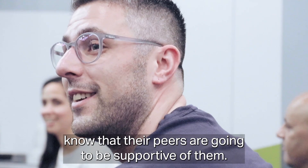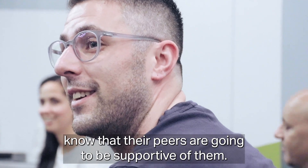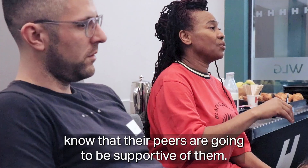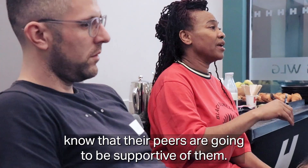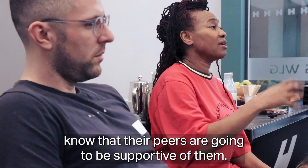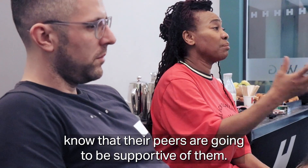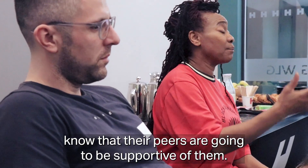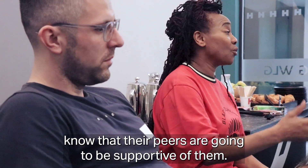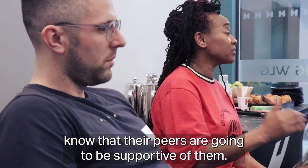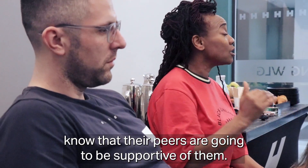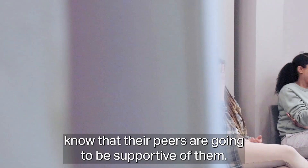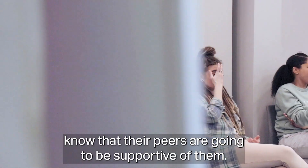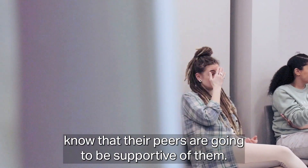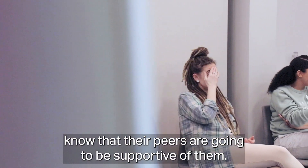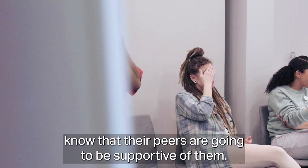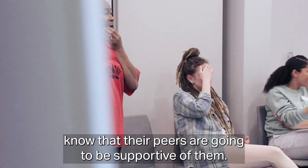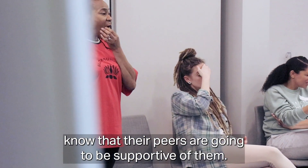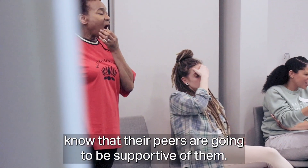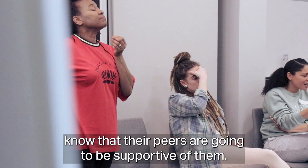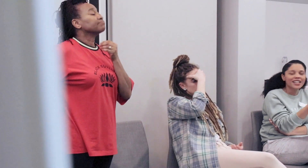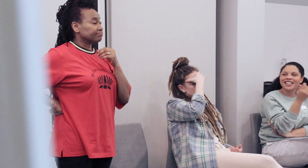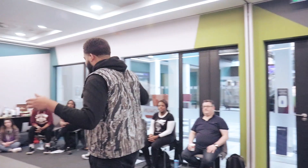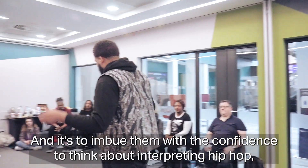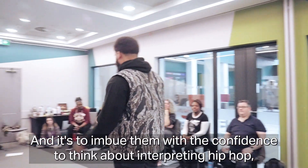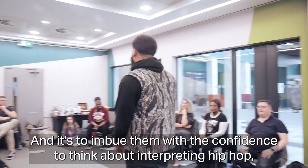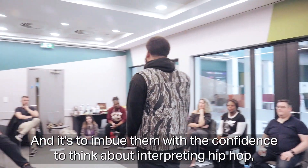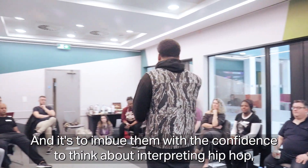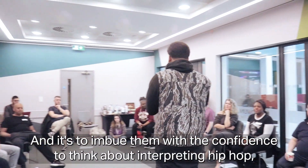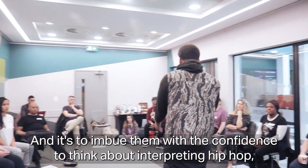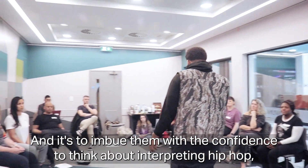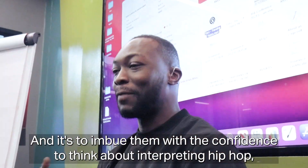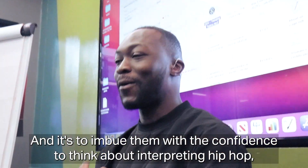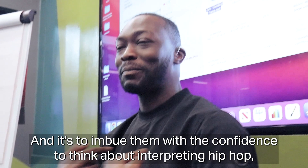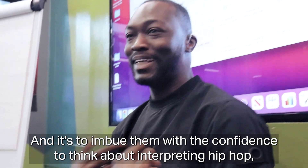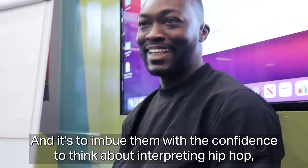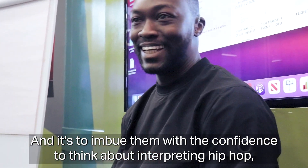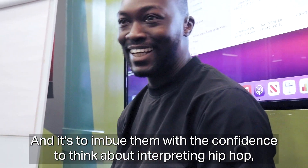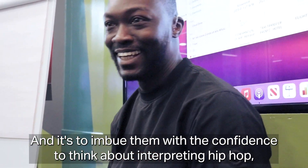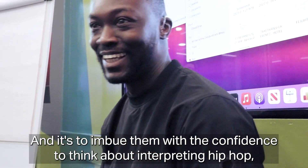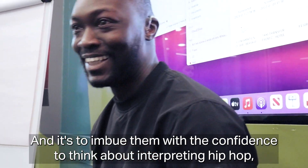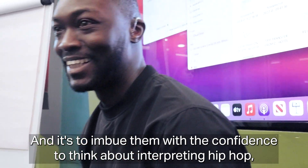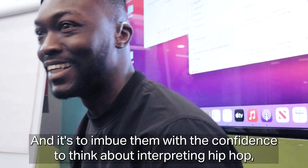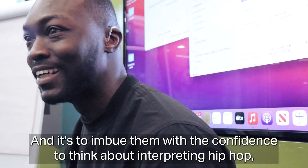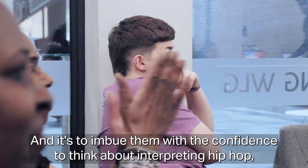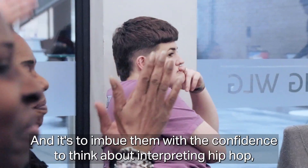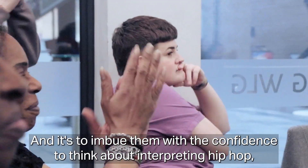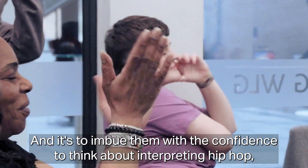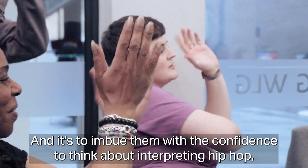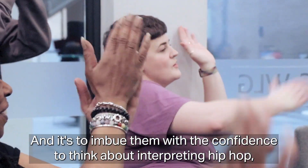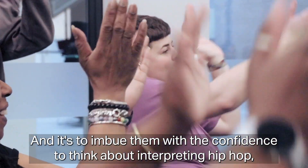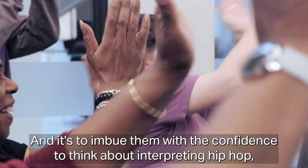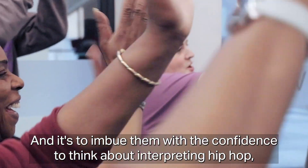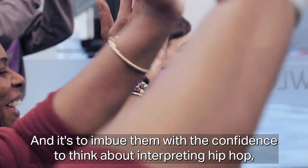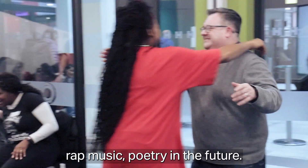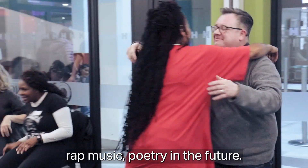know that their peers are going to be supportive of them. And it's to imbue them with the confidence to think about